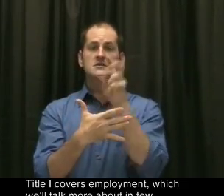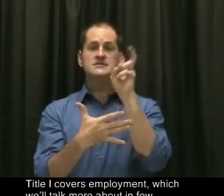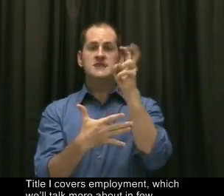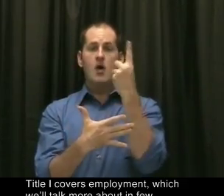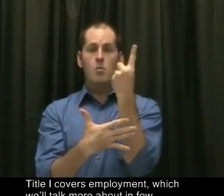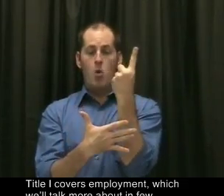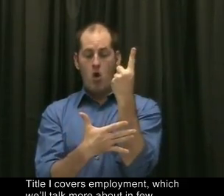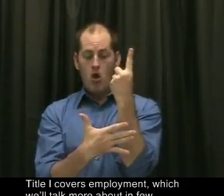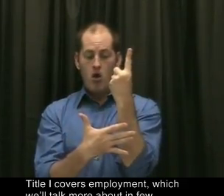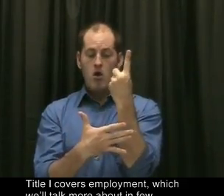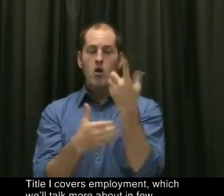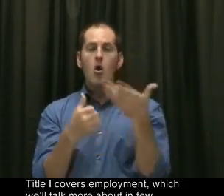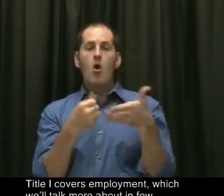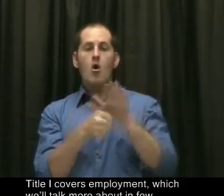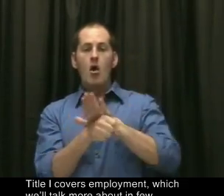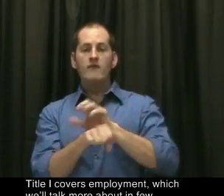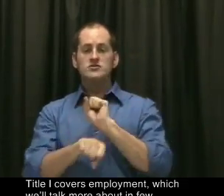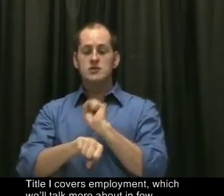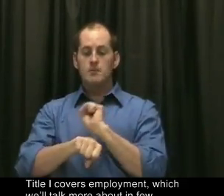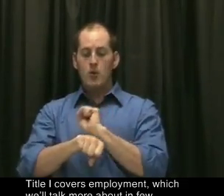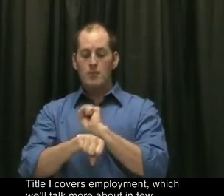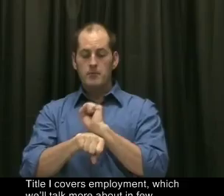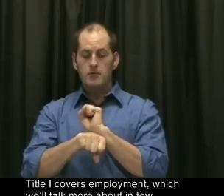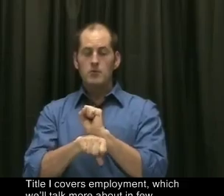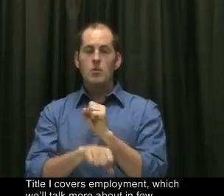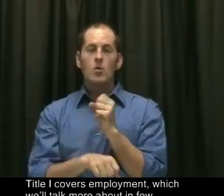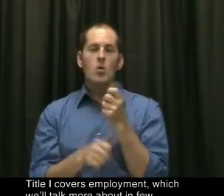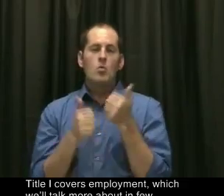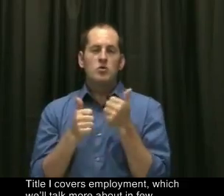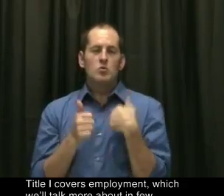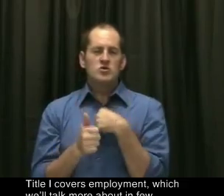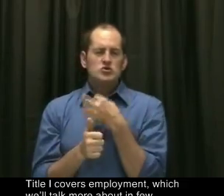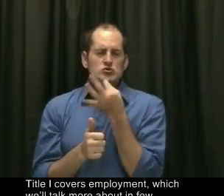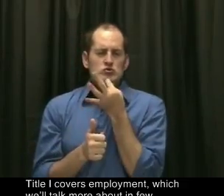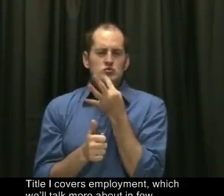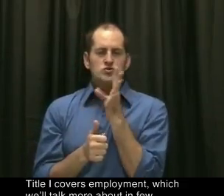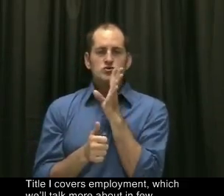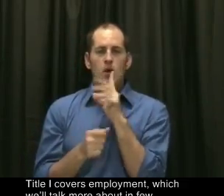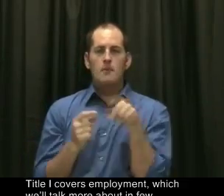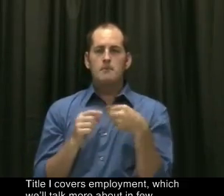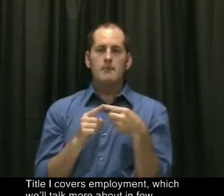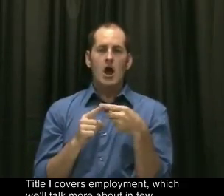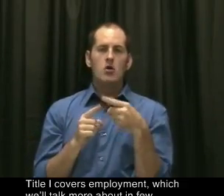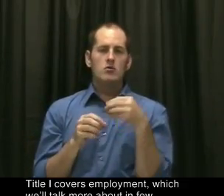Title I covers employment, which we'll talk more about in a few minutes.